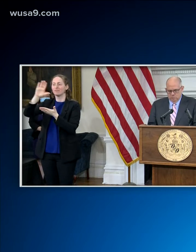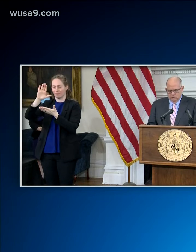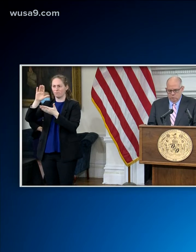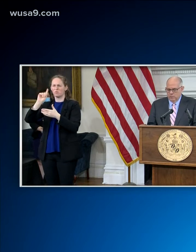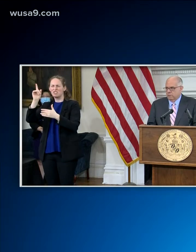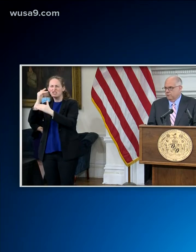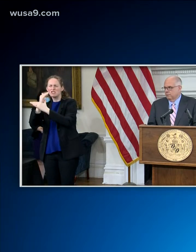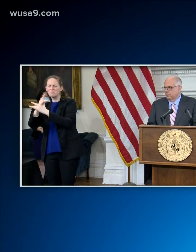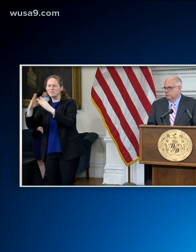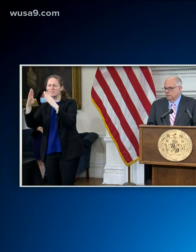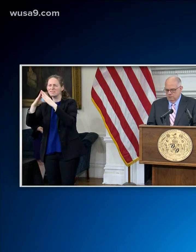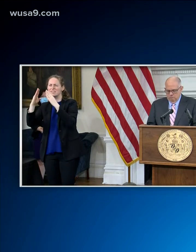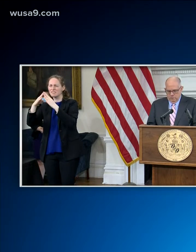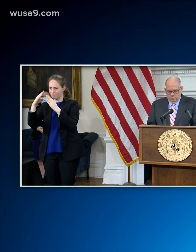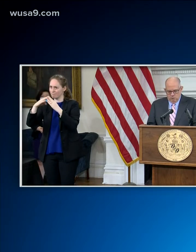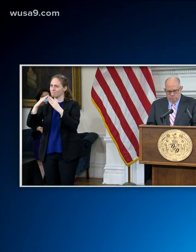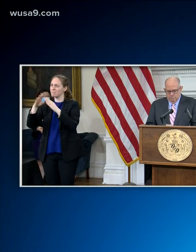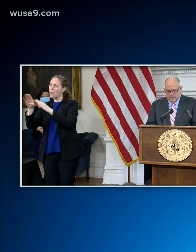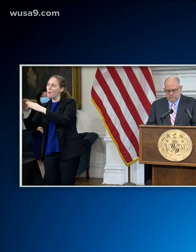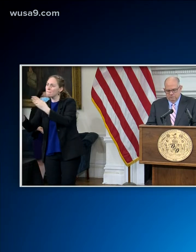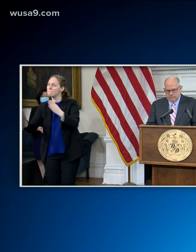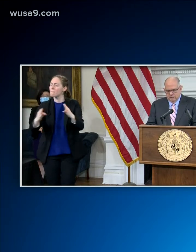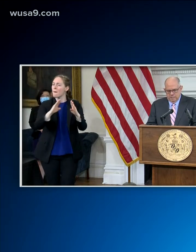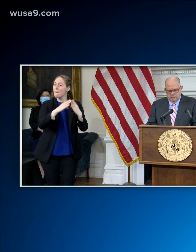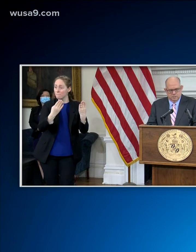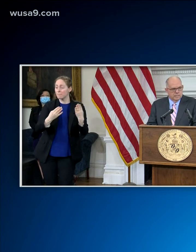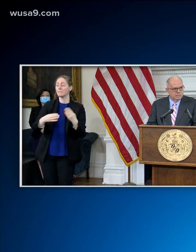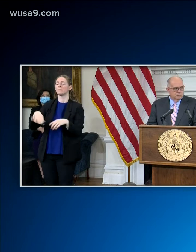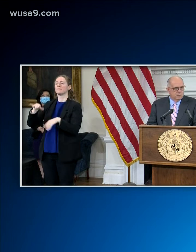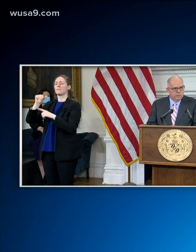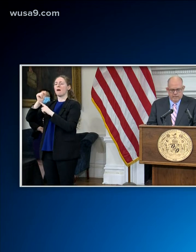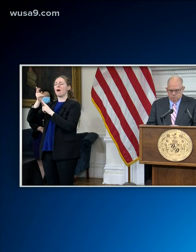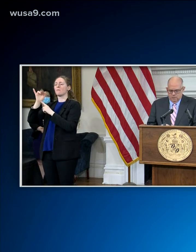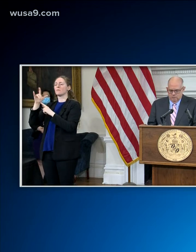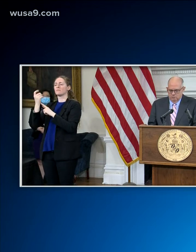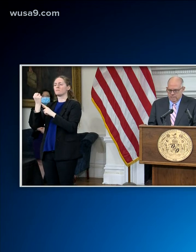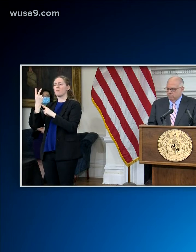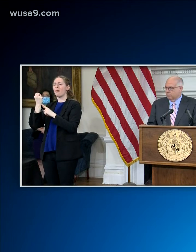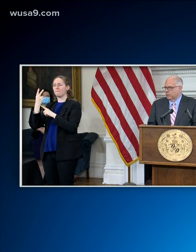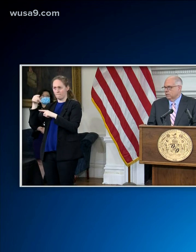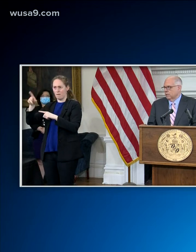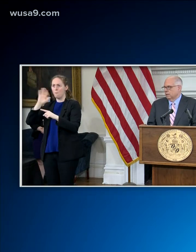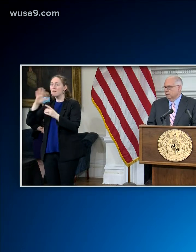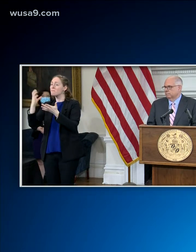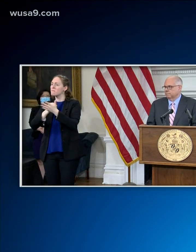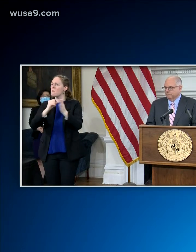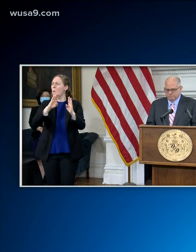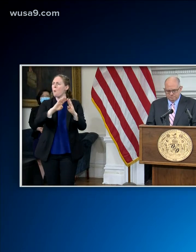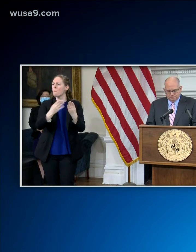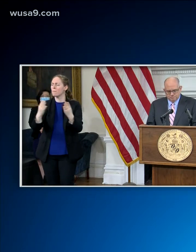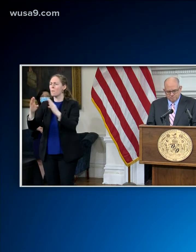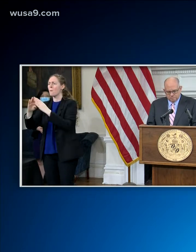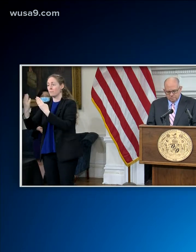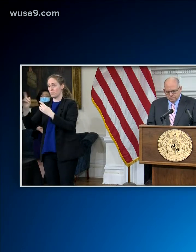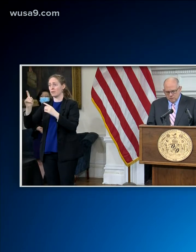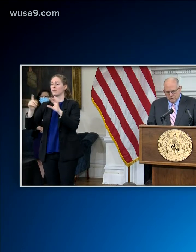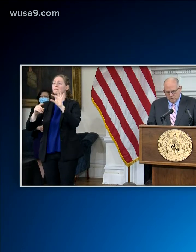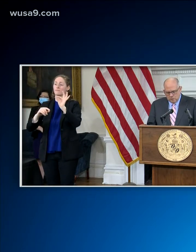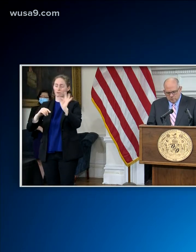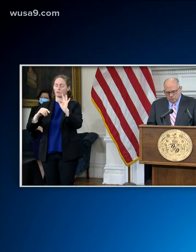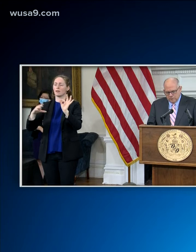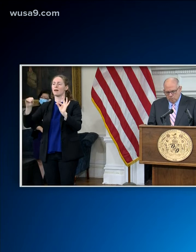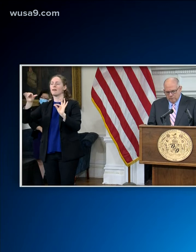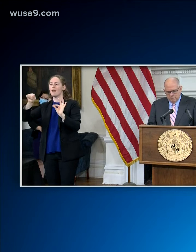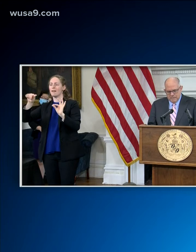of April 12th, we will open mass vaccination sites in both Anne Arundel and Frederick County. We